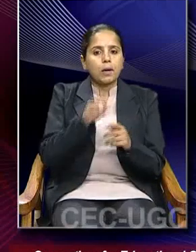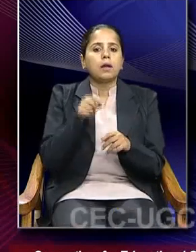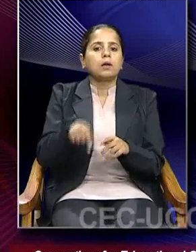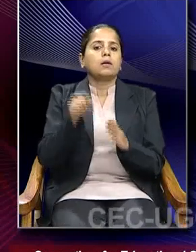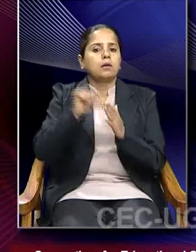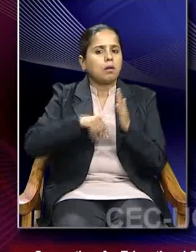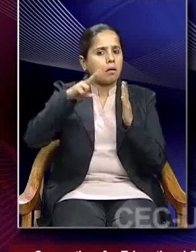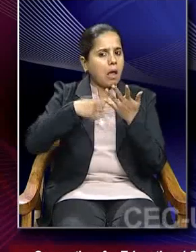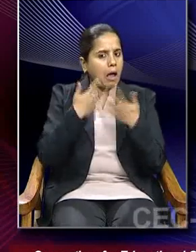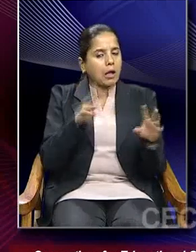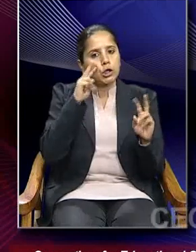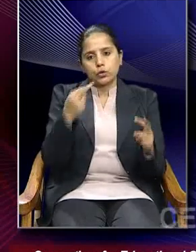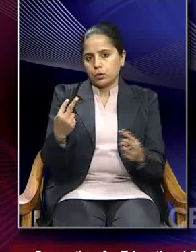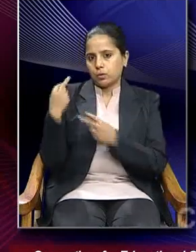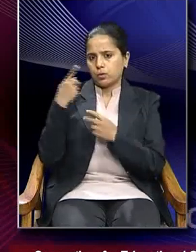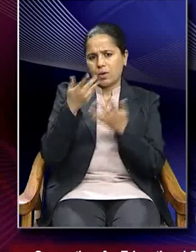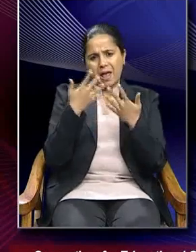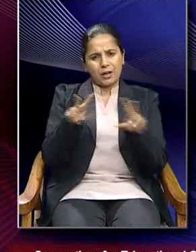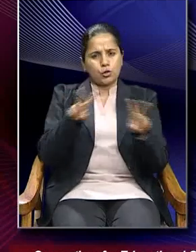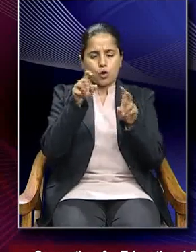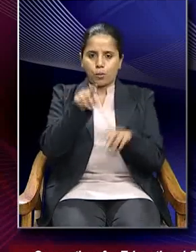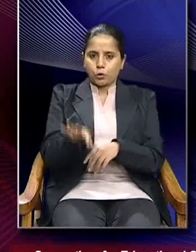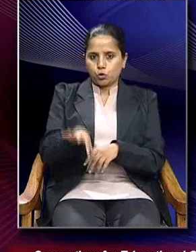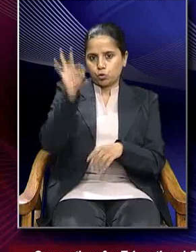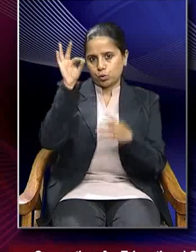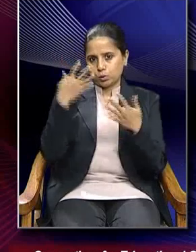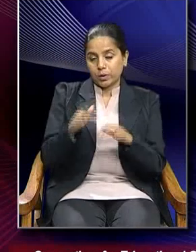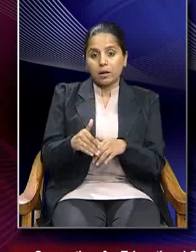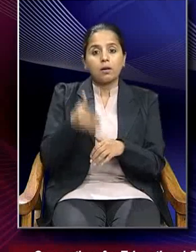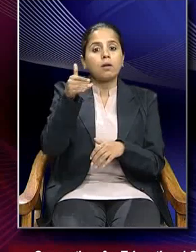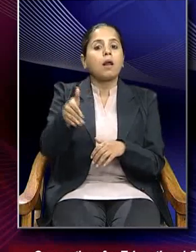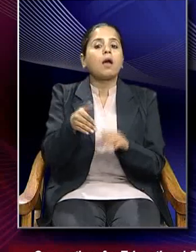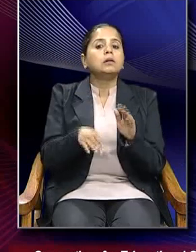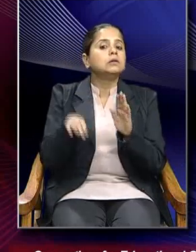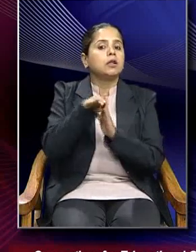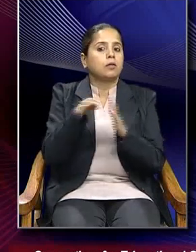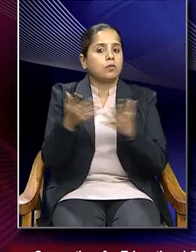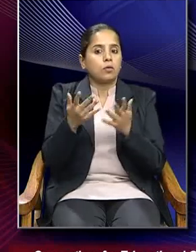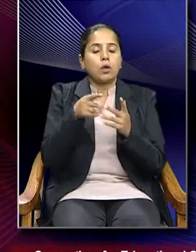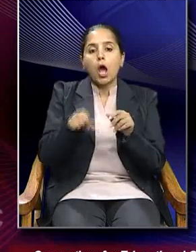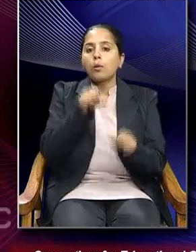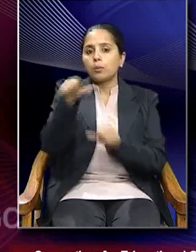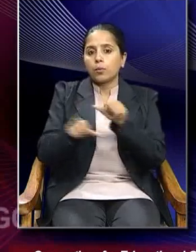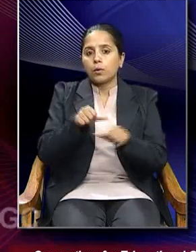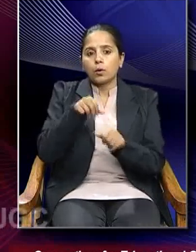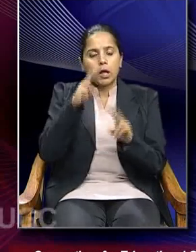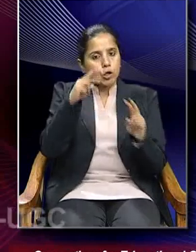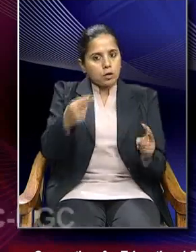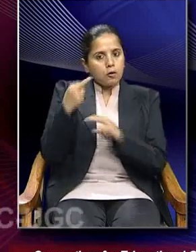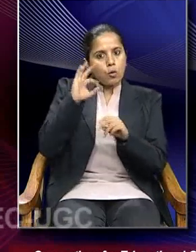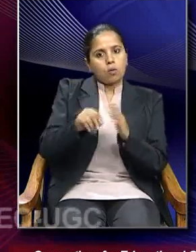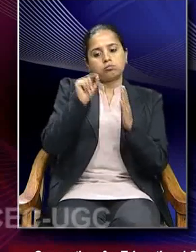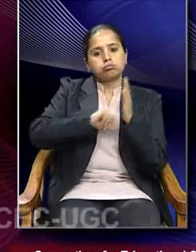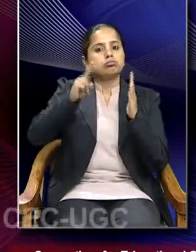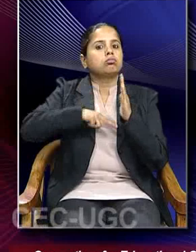review. Whatever topic is chosen, the next stage in research process is review of